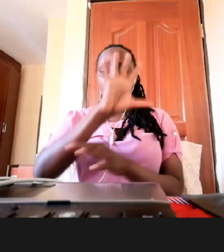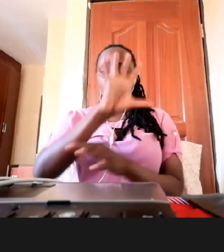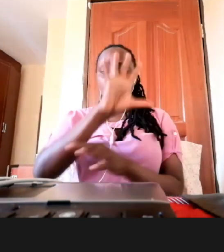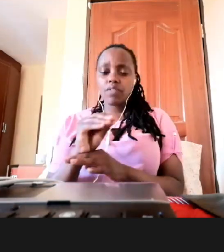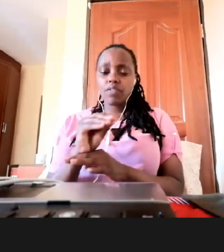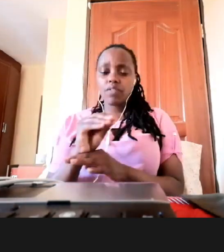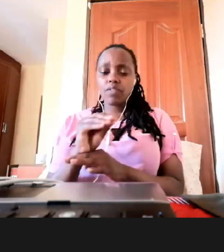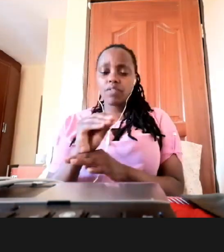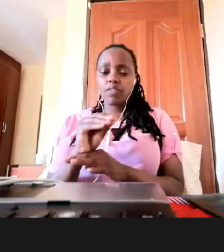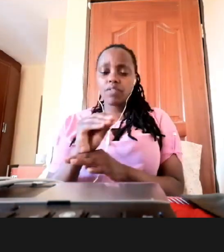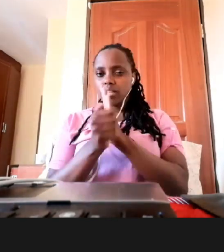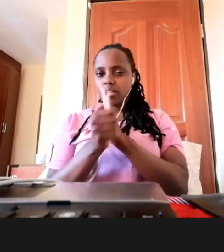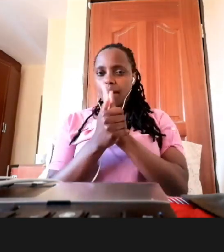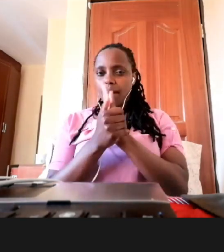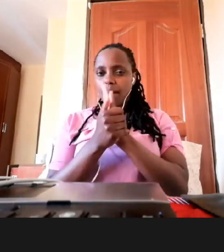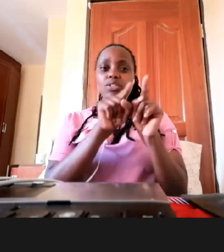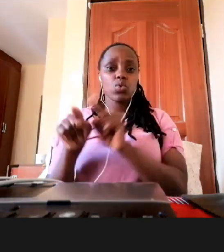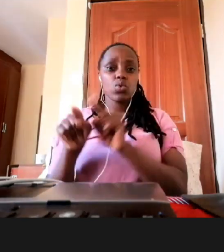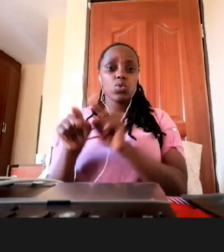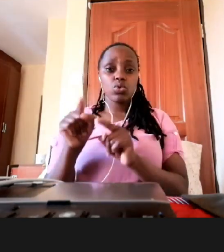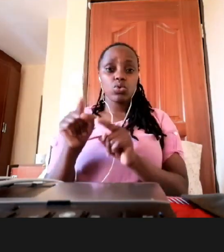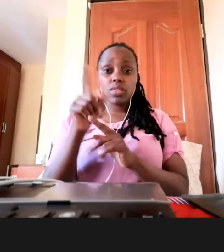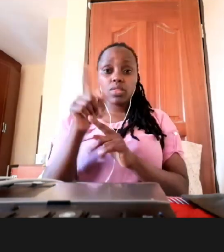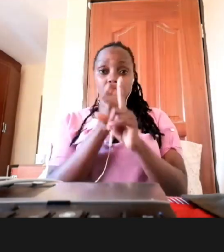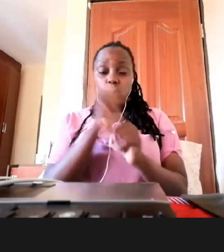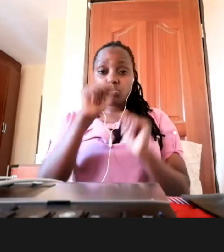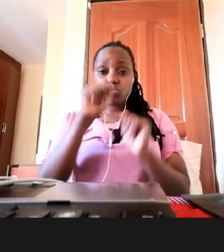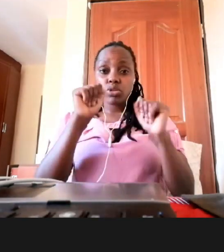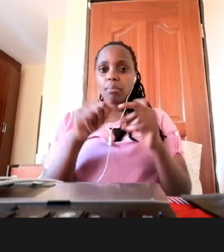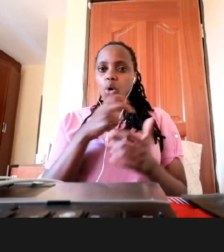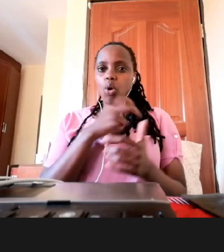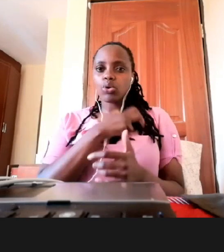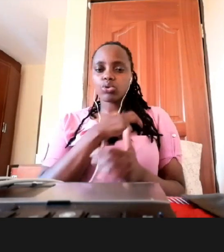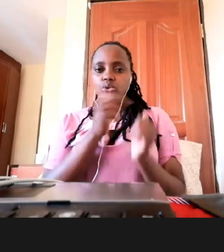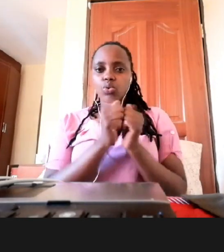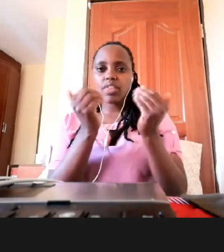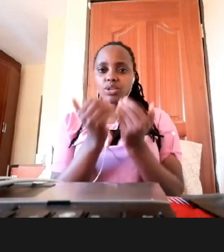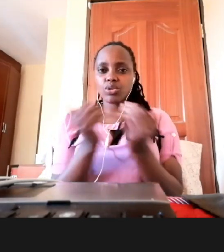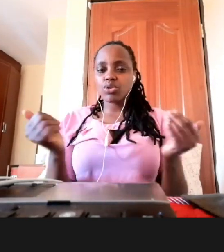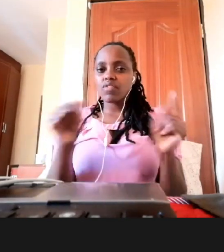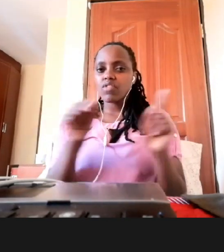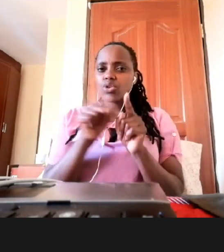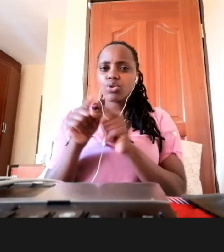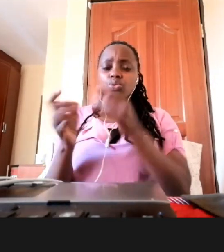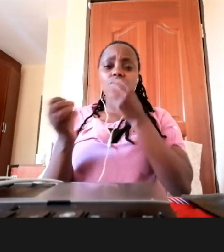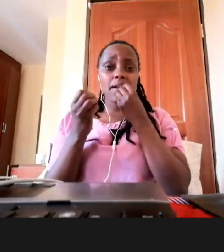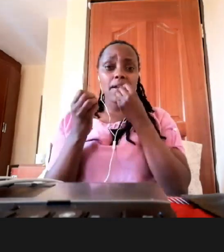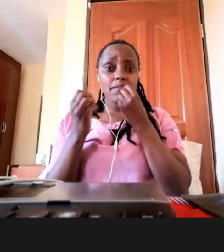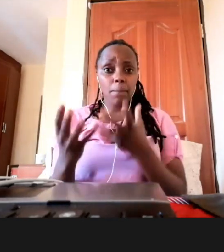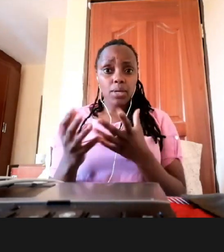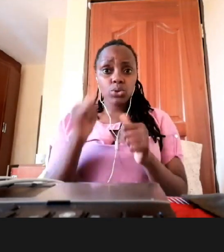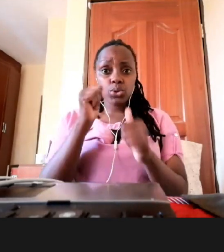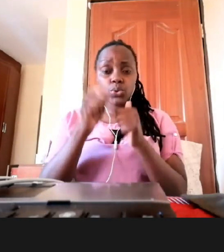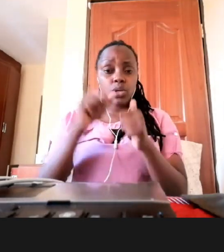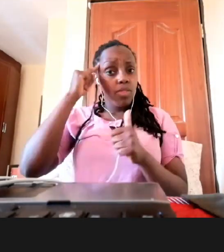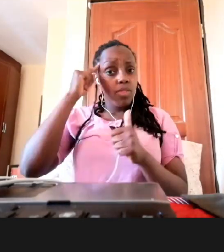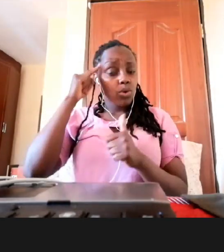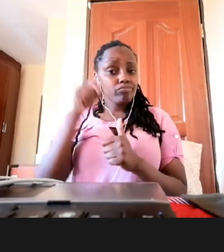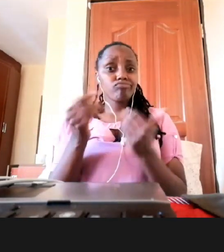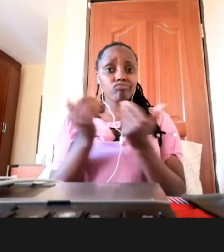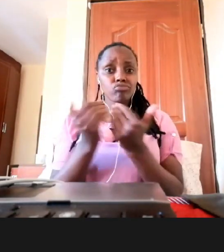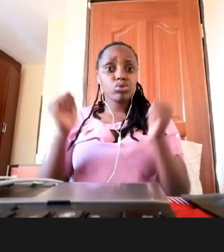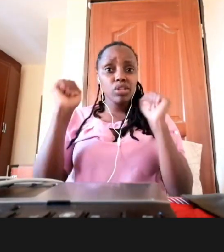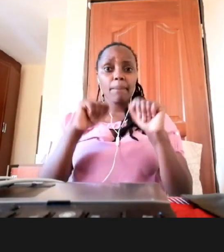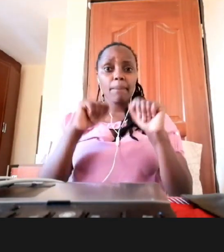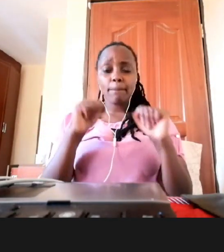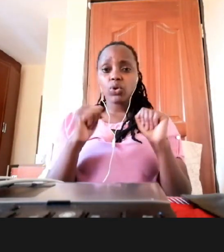then also on those tools to consult with children, and also the kind of information we thought that children